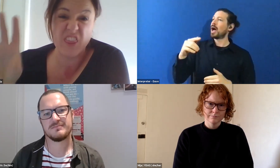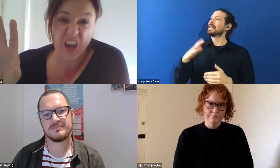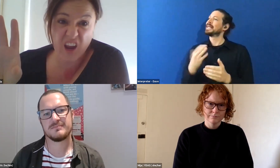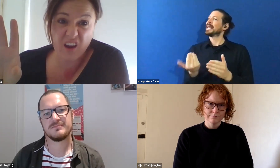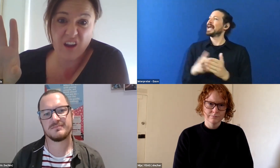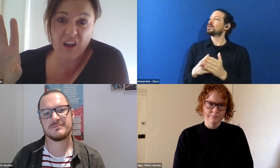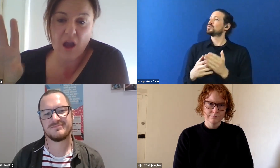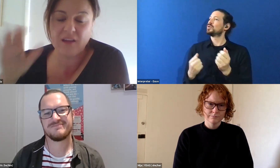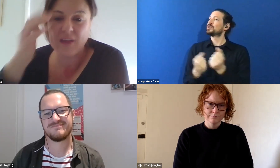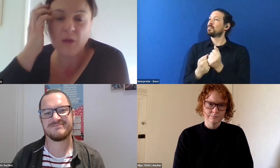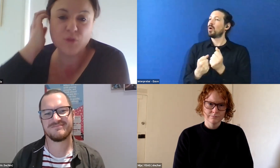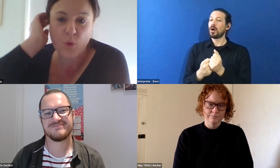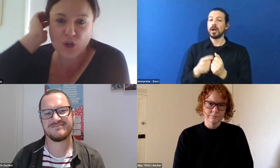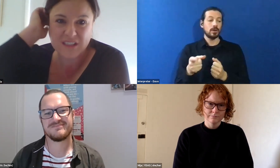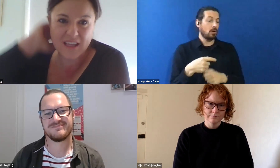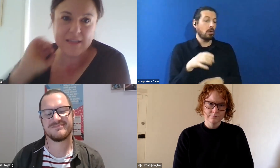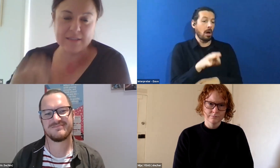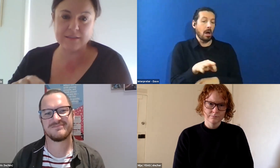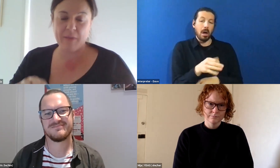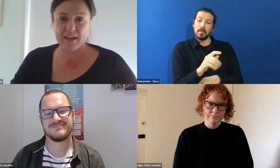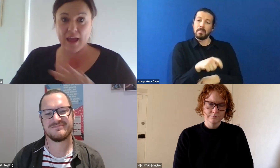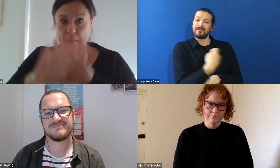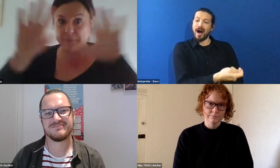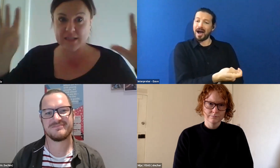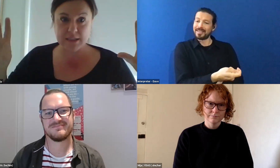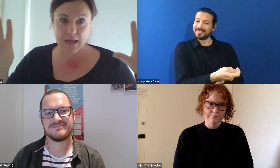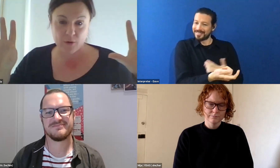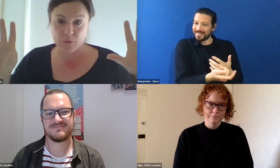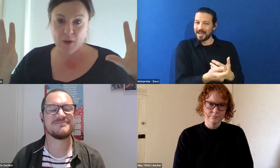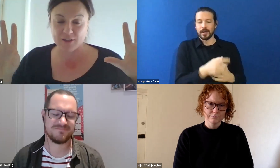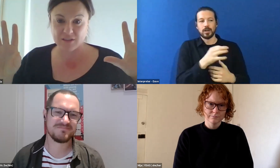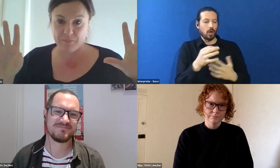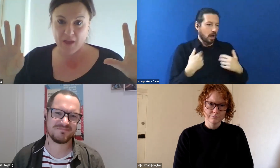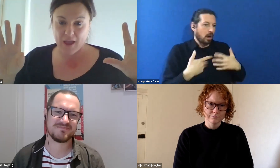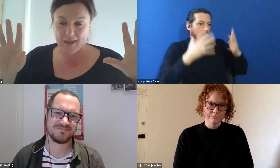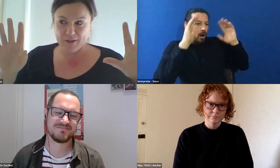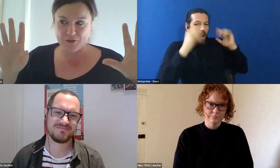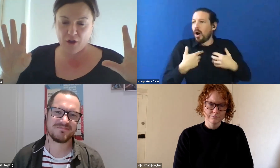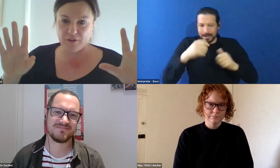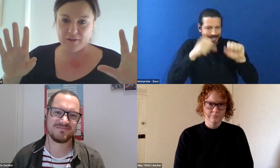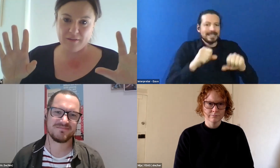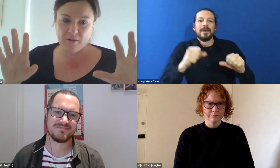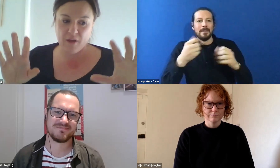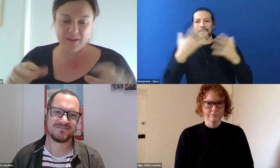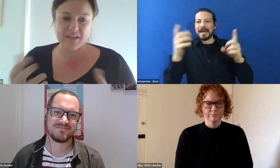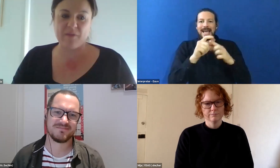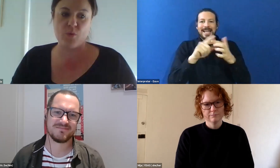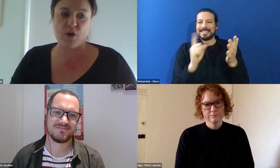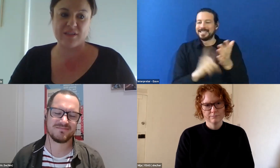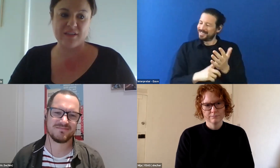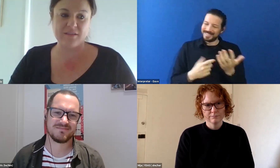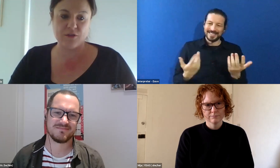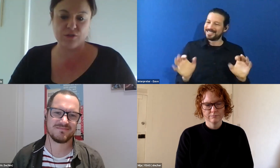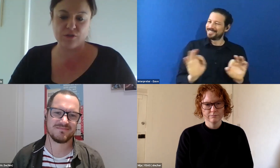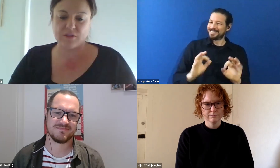it a thing. Like, sometimes the worst thing is making it a big deal and just, you know, I mean, some of the